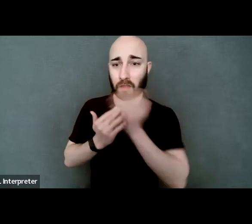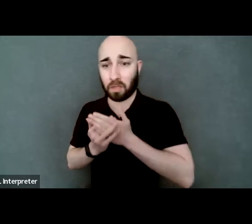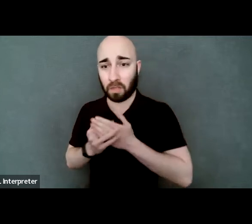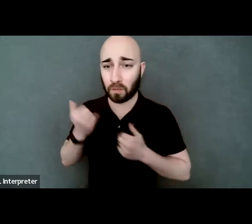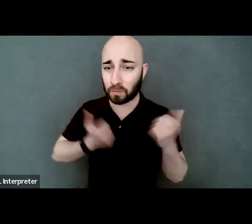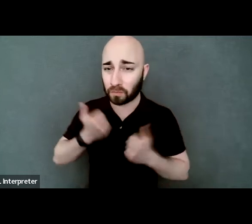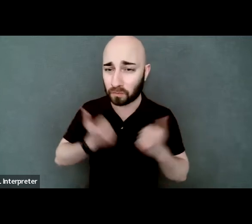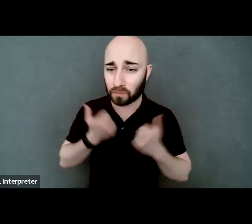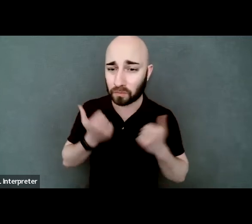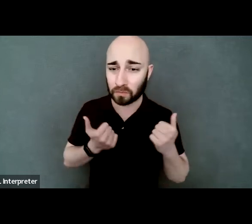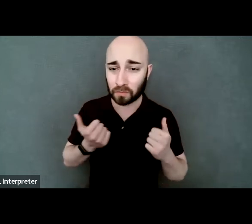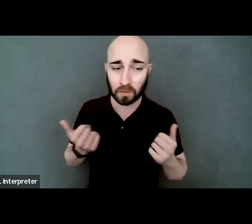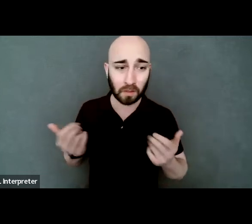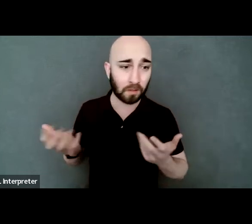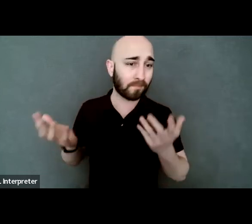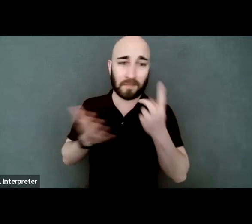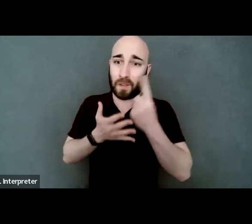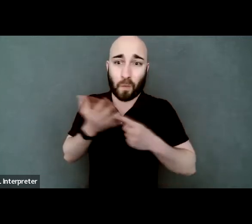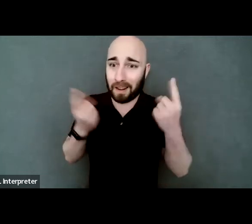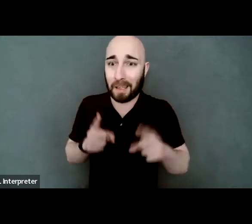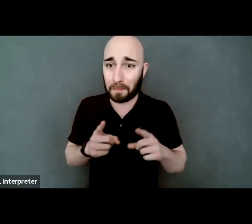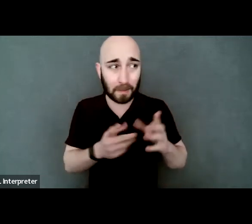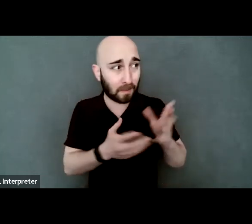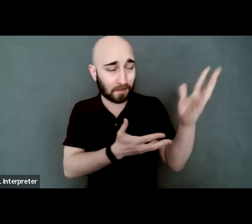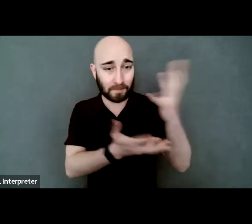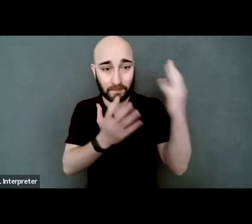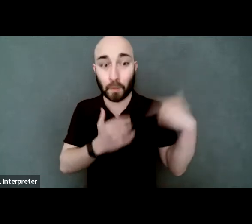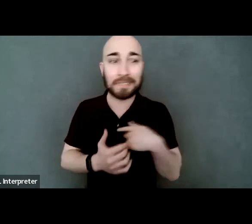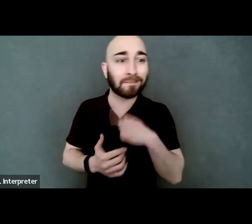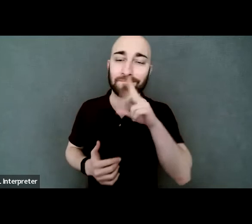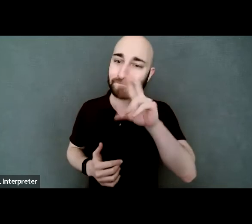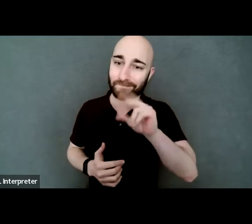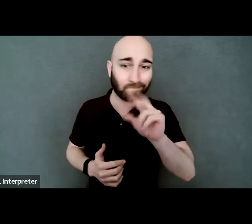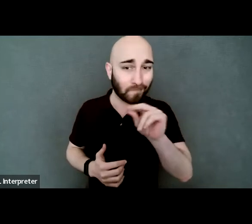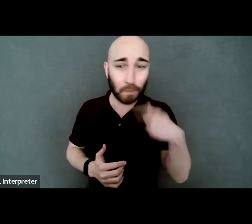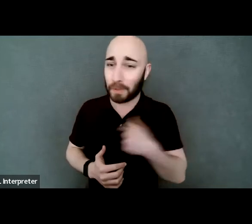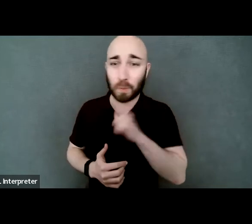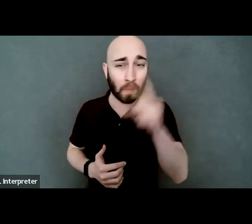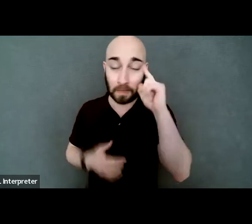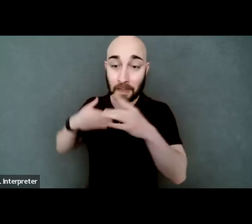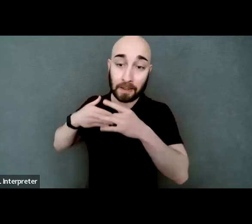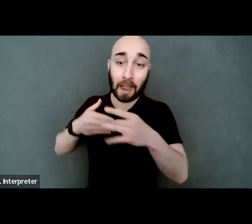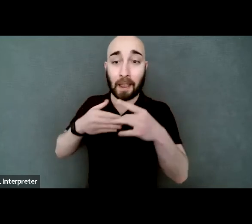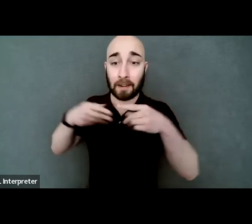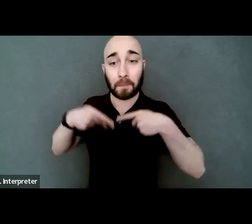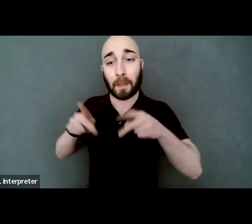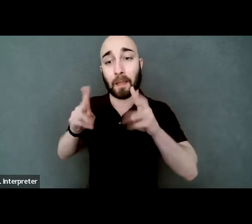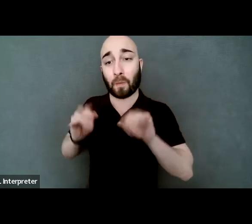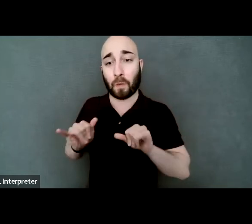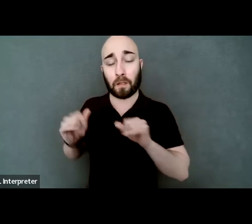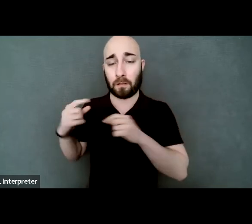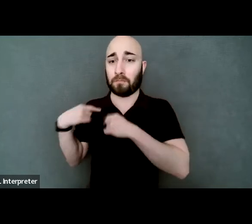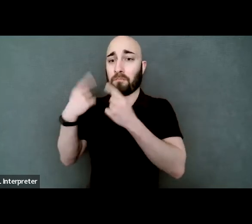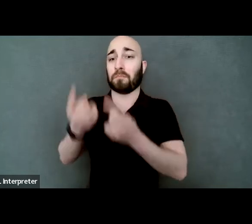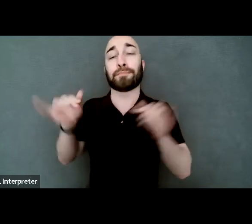then what happened to them? We say, no, we don't see the guided pathways as such a